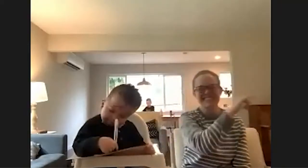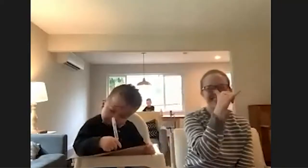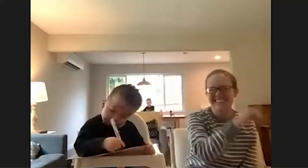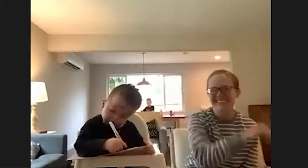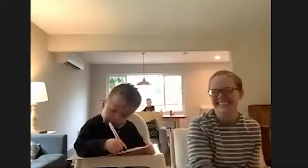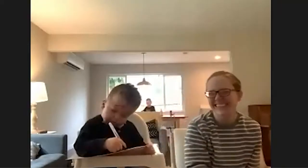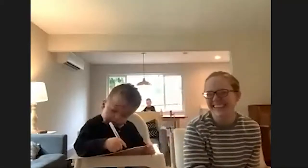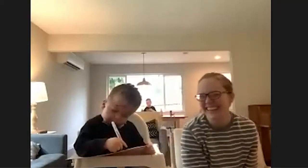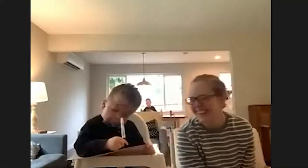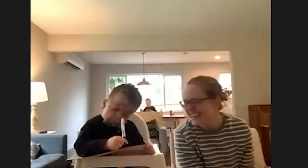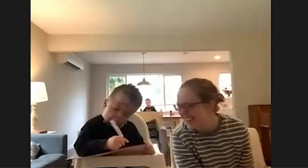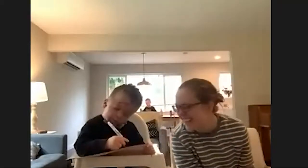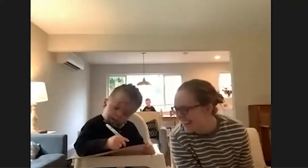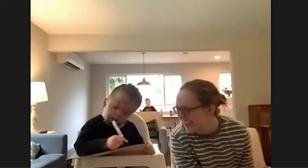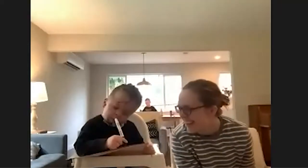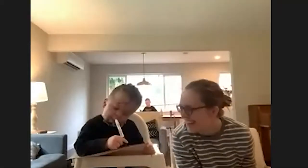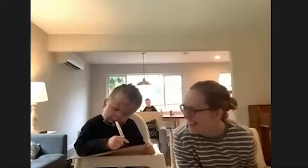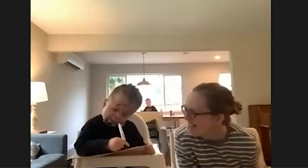He's so silly.